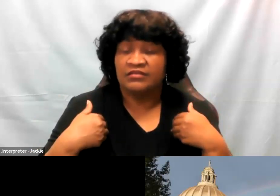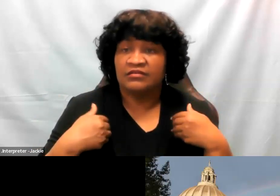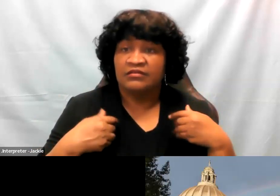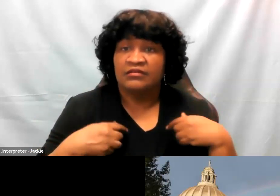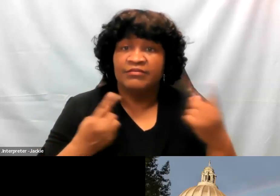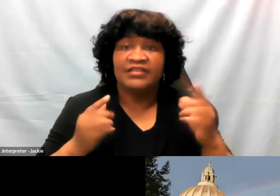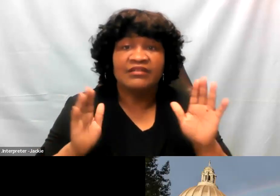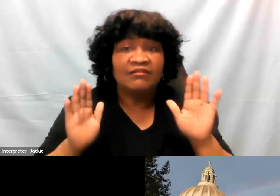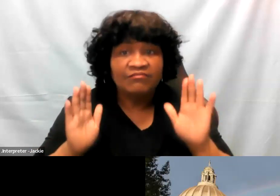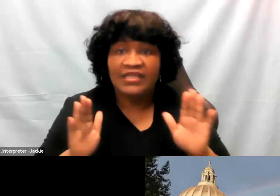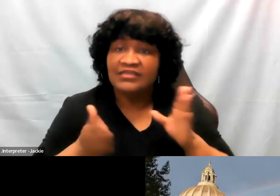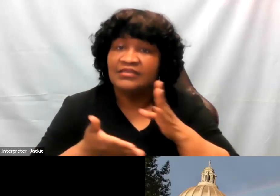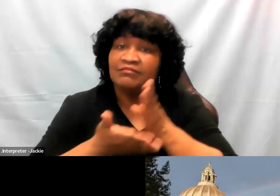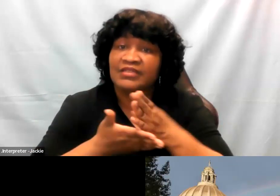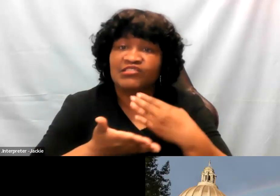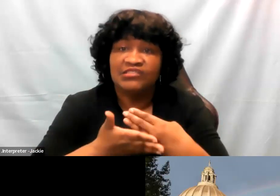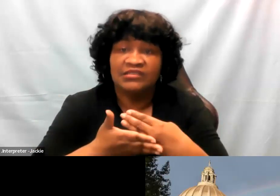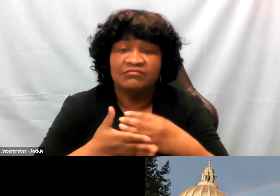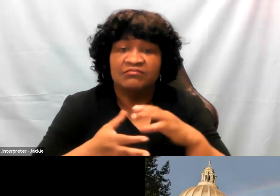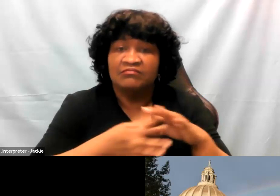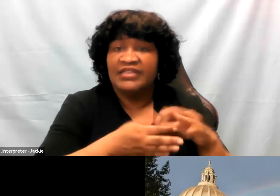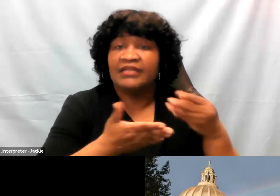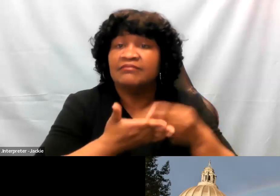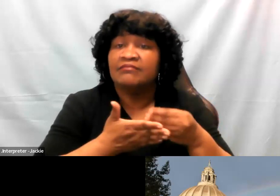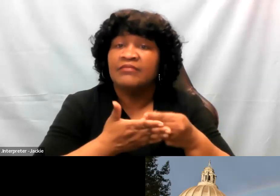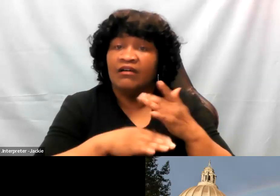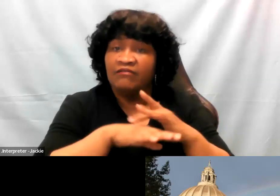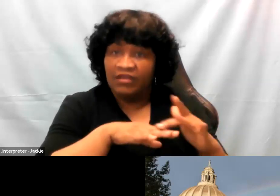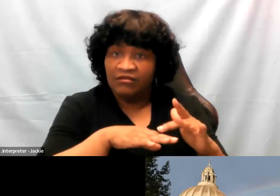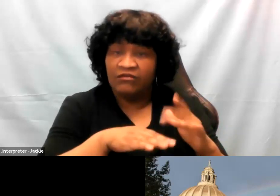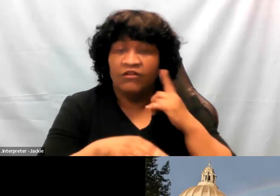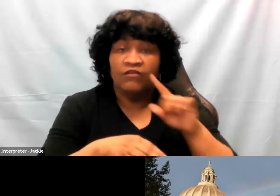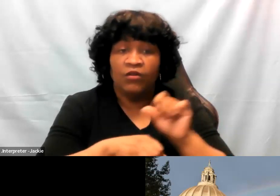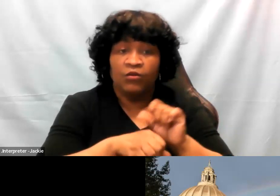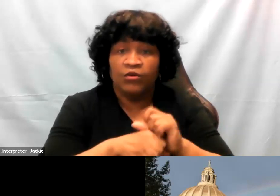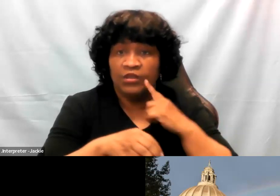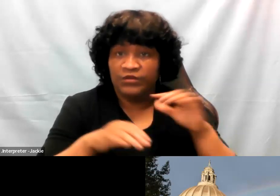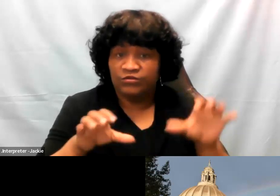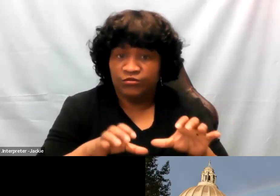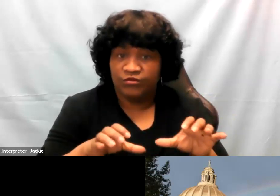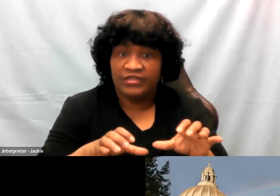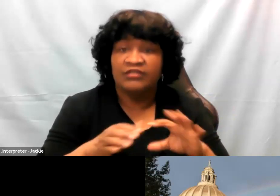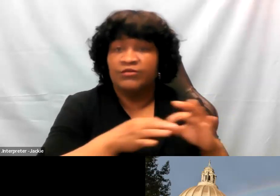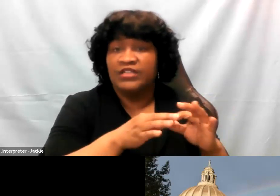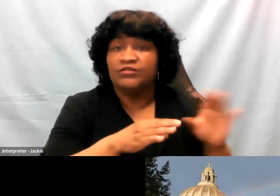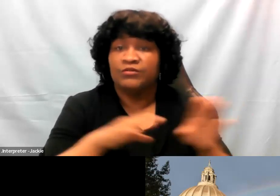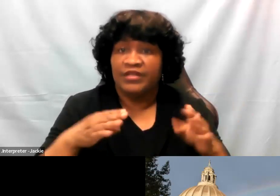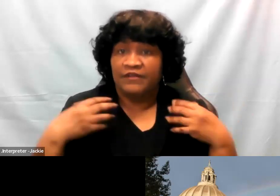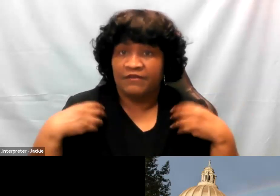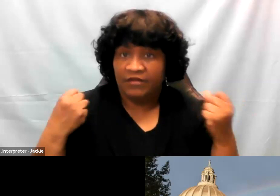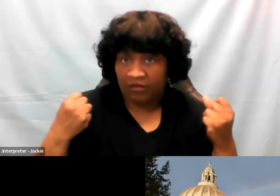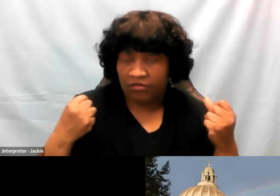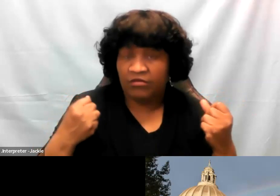this amazing budget in terms of making dollars available for the work that we're doing in behavioral health. One of